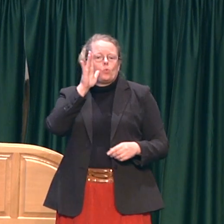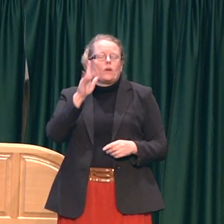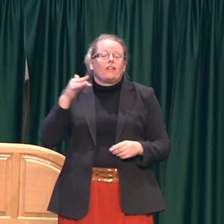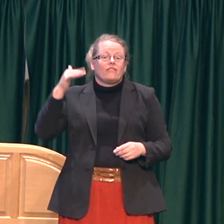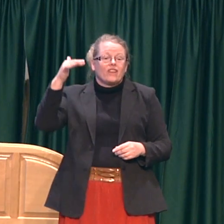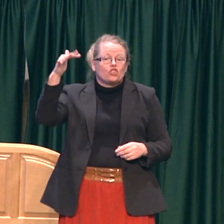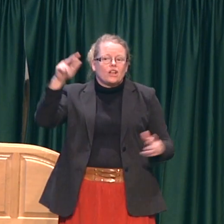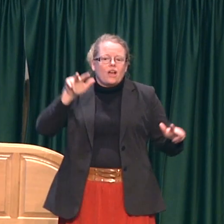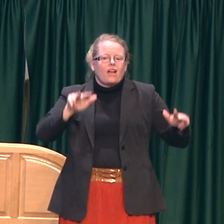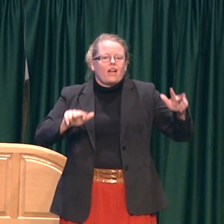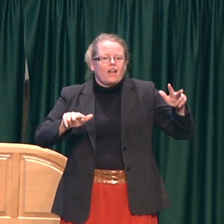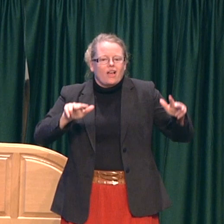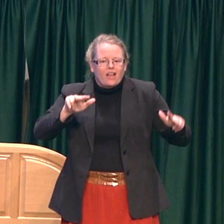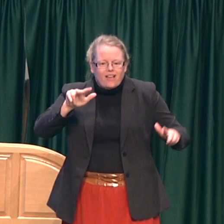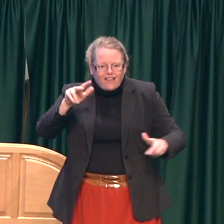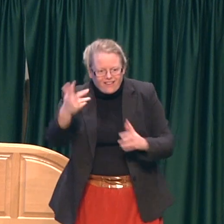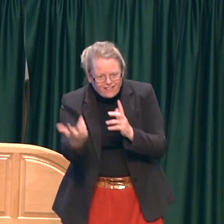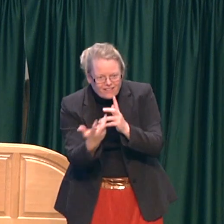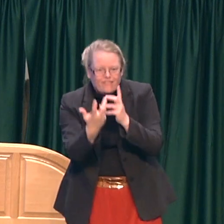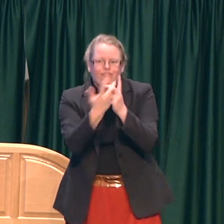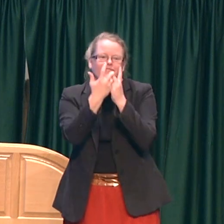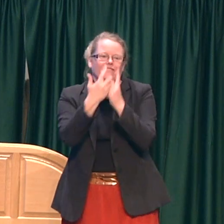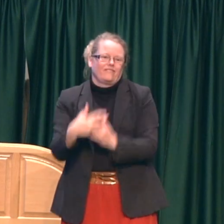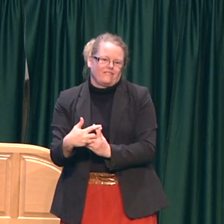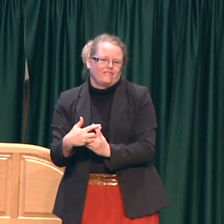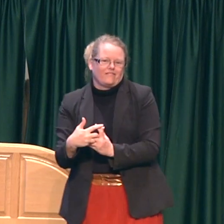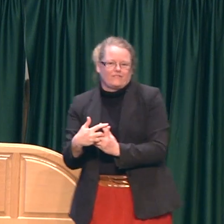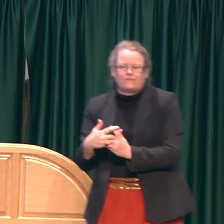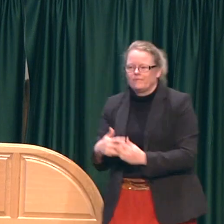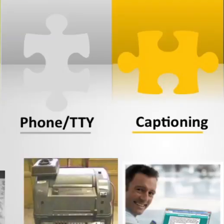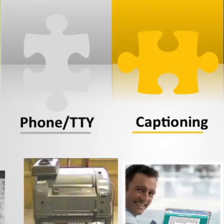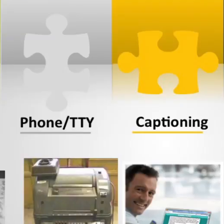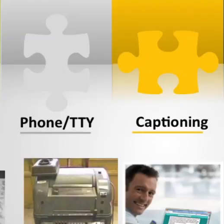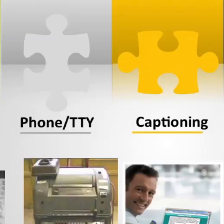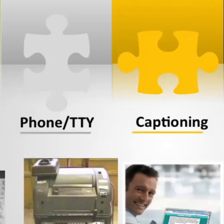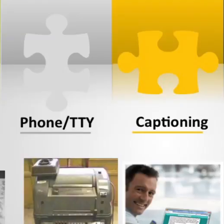So VRI will eventually be.